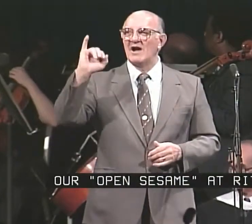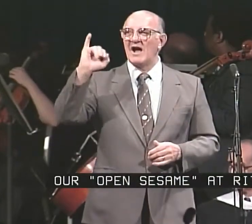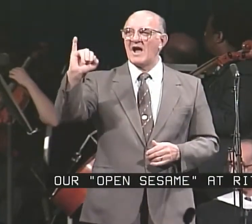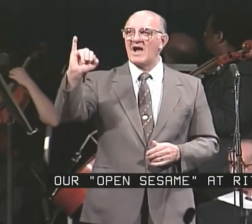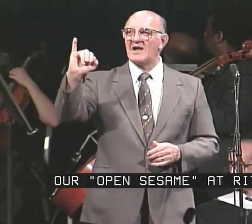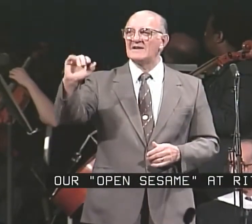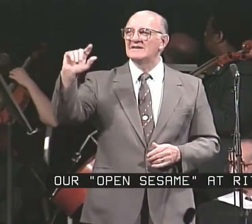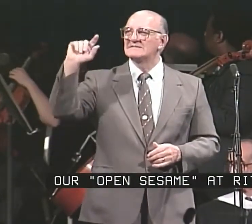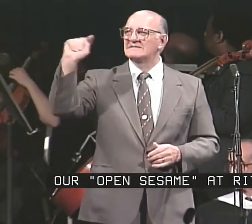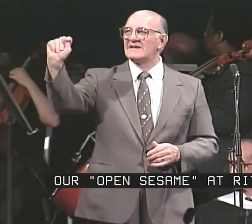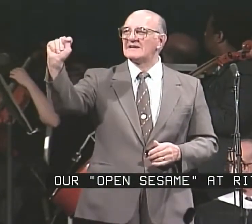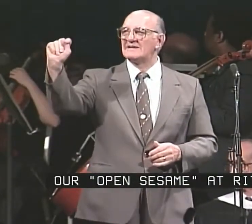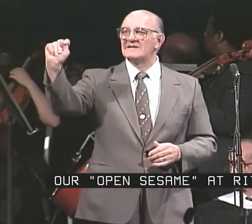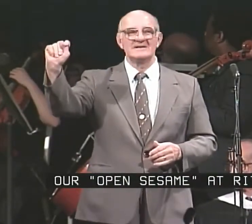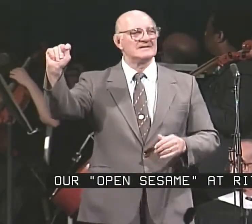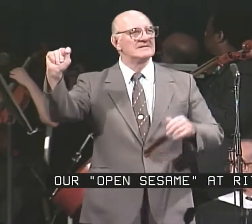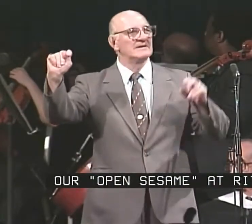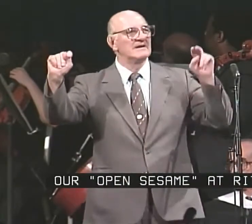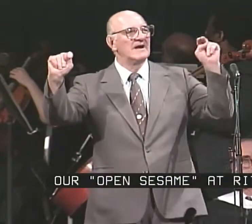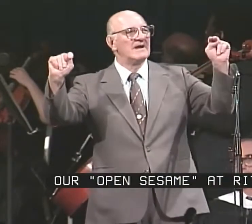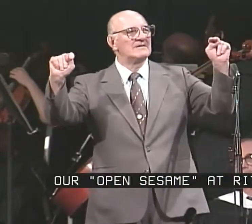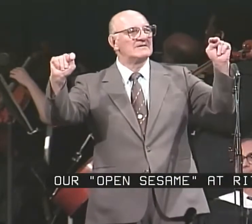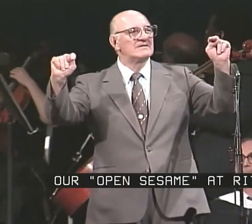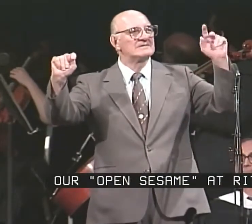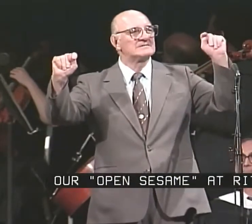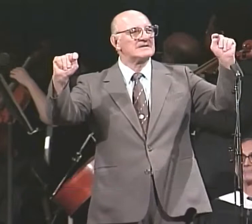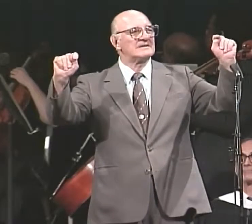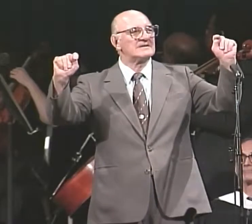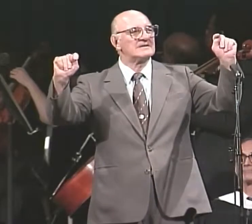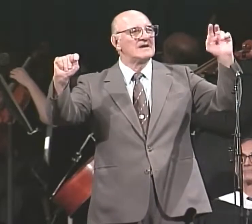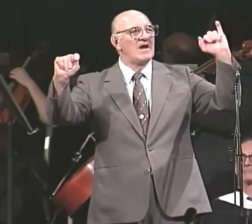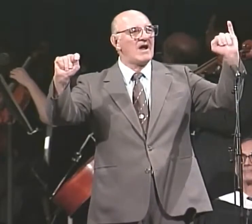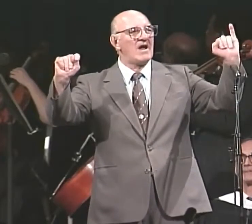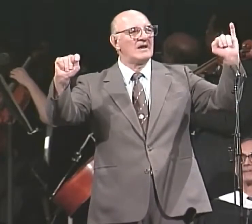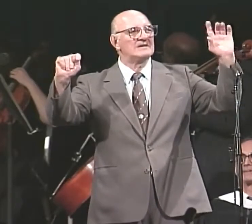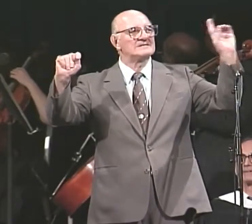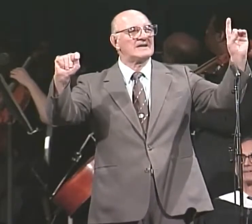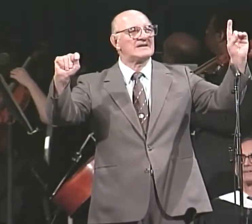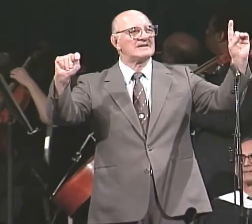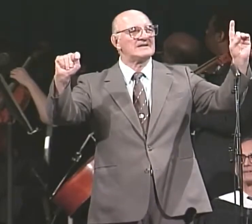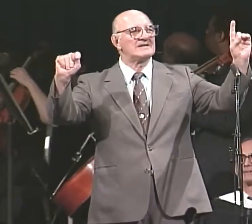R-I-T-N-T-I-D.